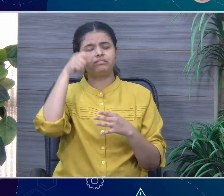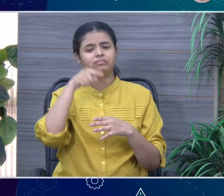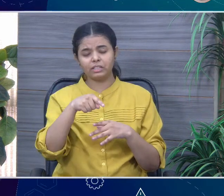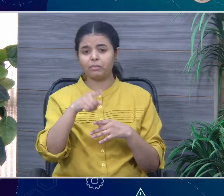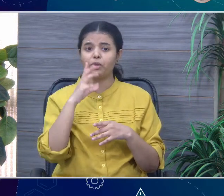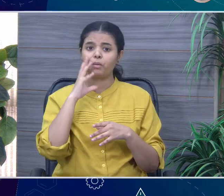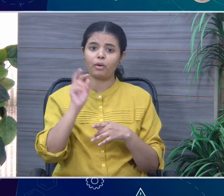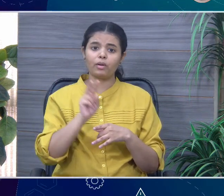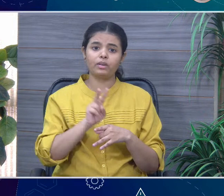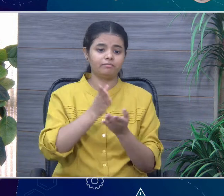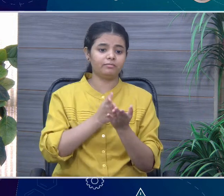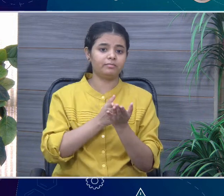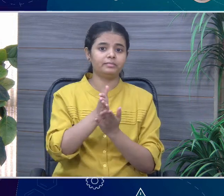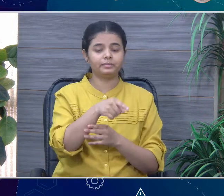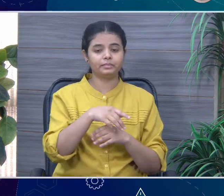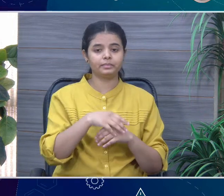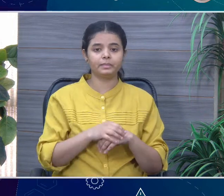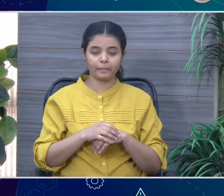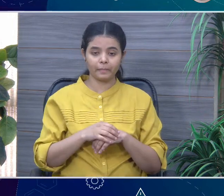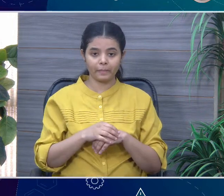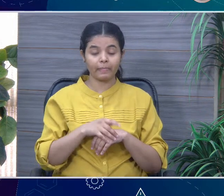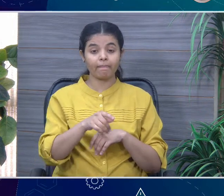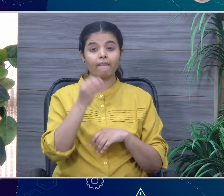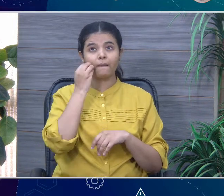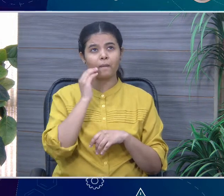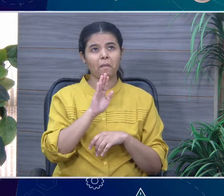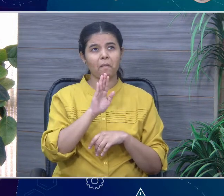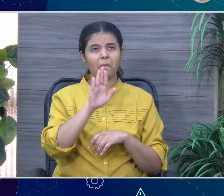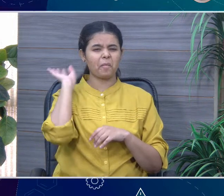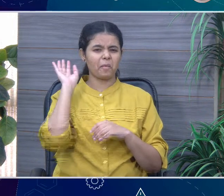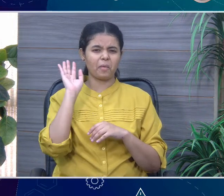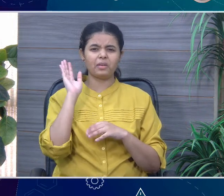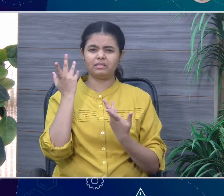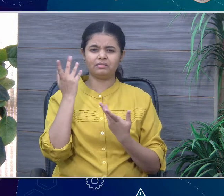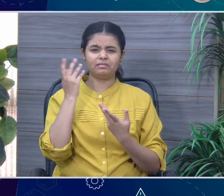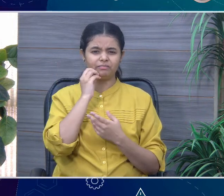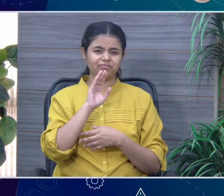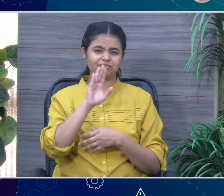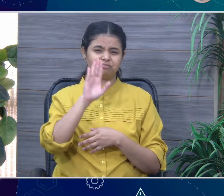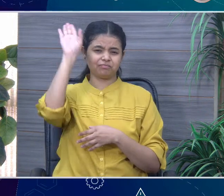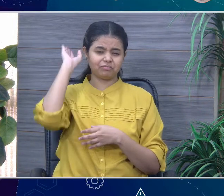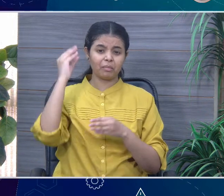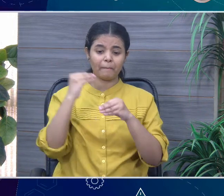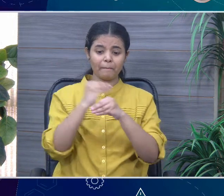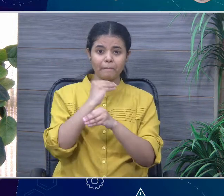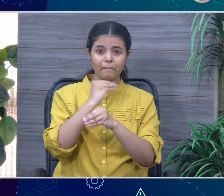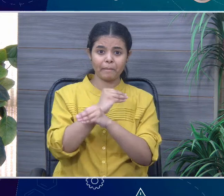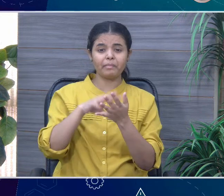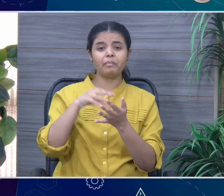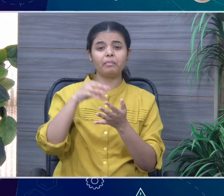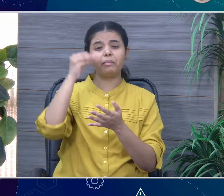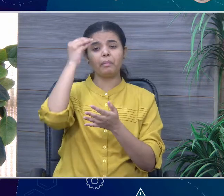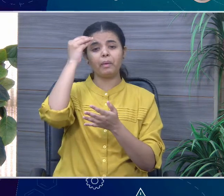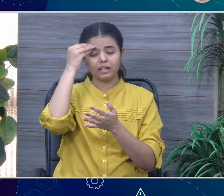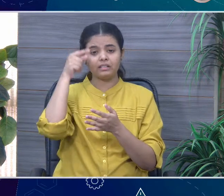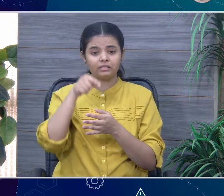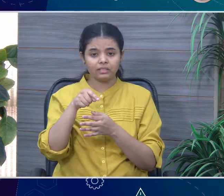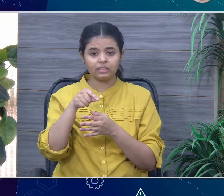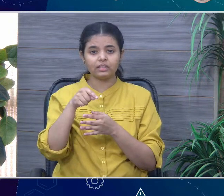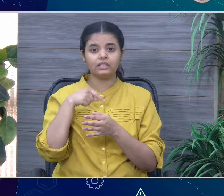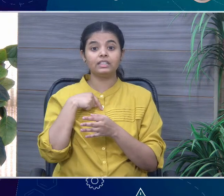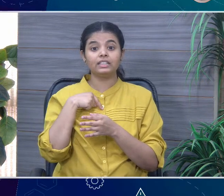learning. Many years ago, when this idea of peer learning was emerging, there was a concept